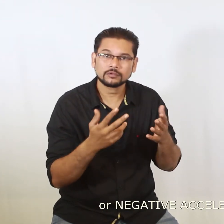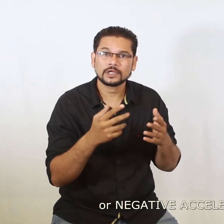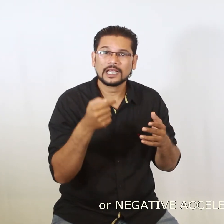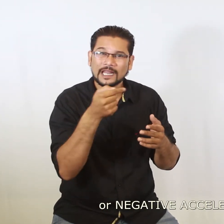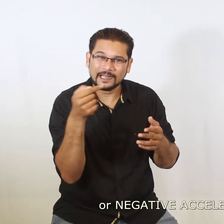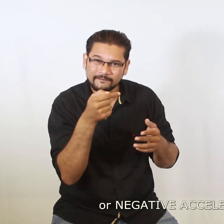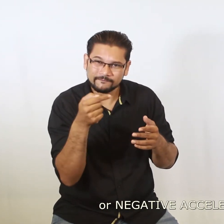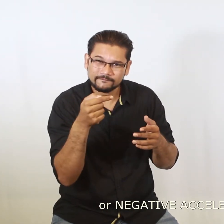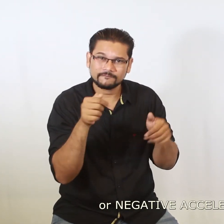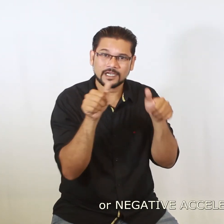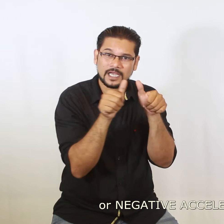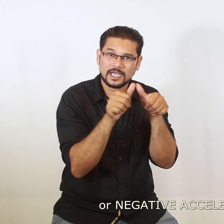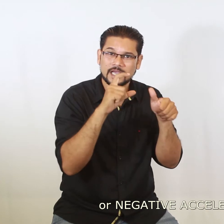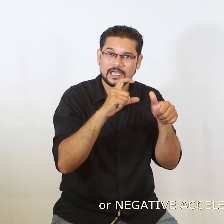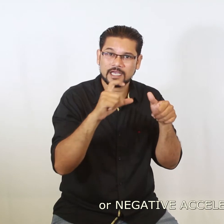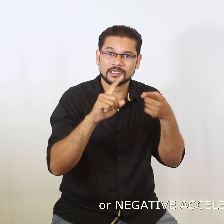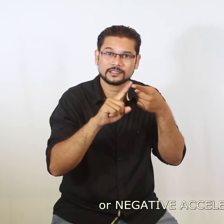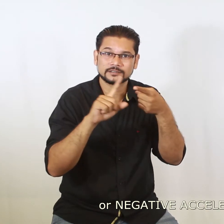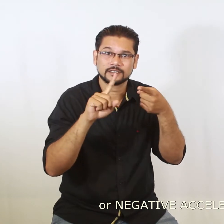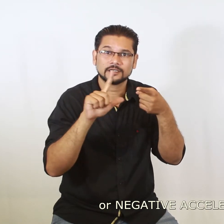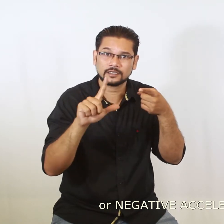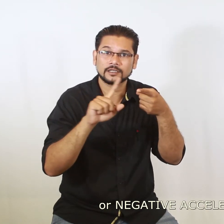or negative acceleration.